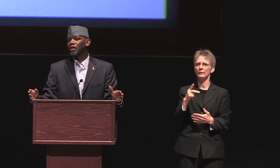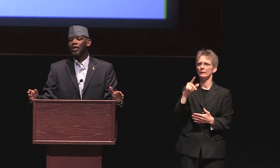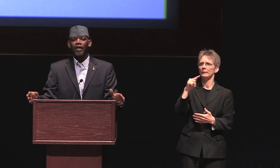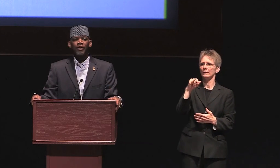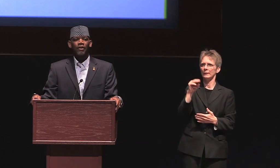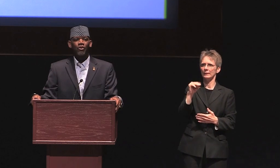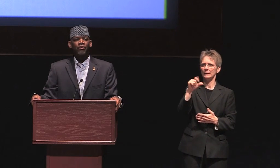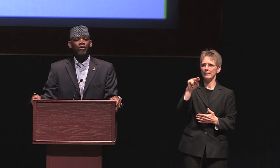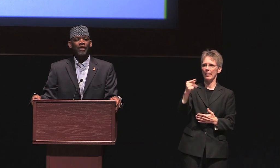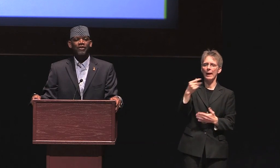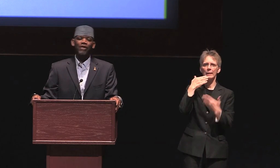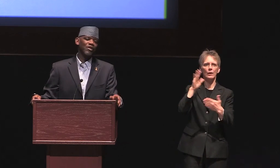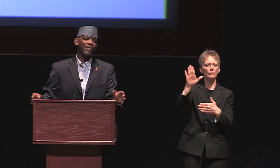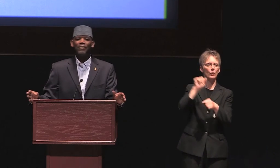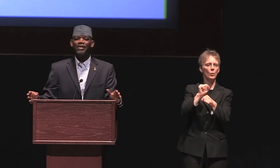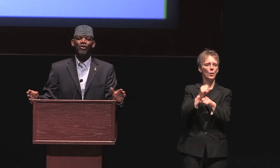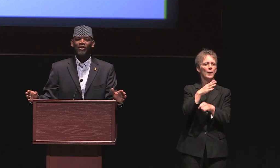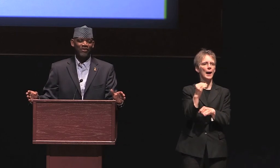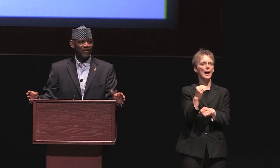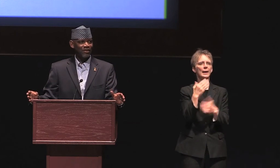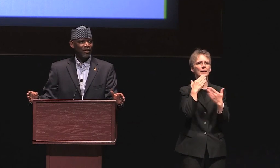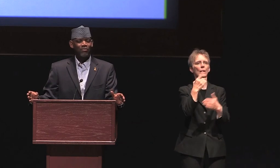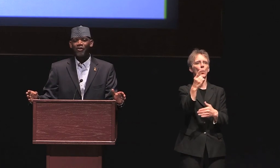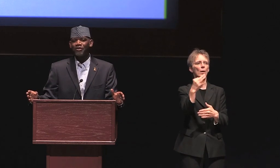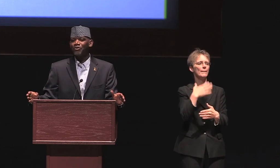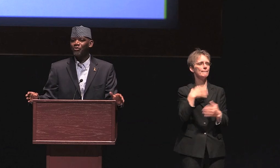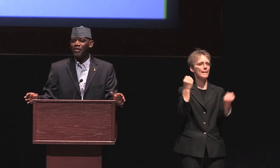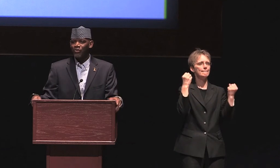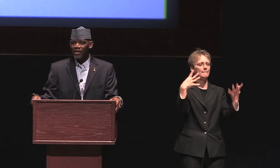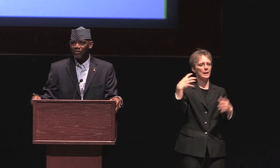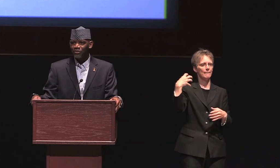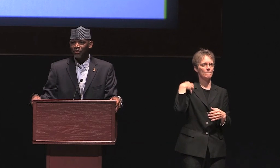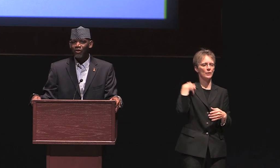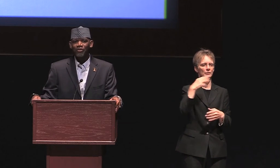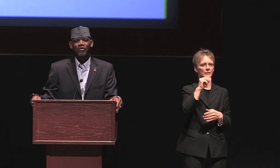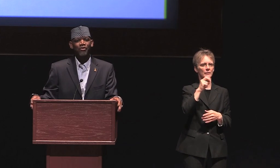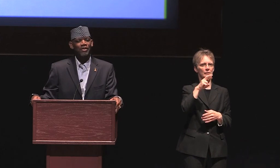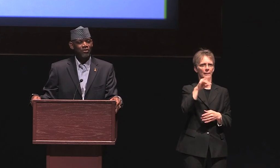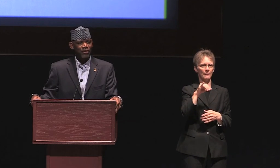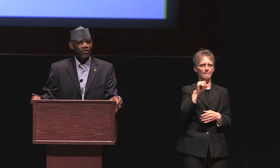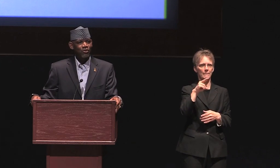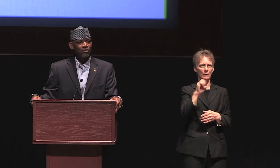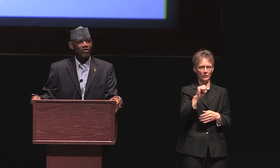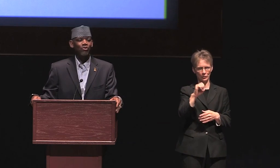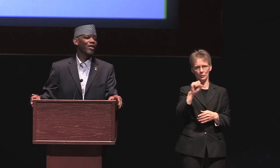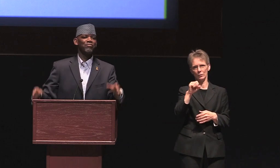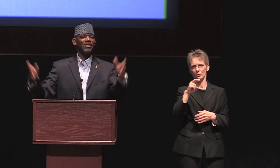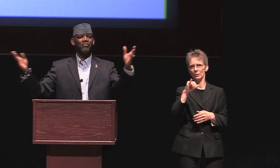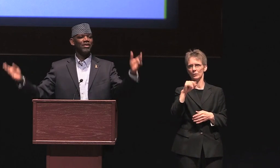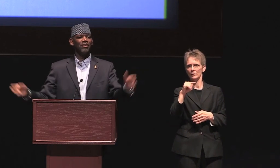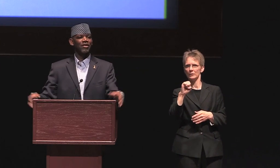work. And also would like to thank one of my many bosses, Mary Sue Sweeney Price, who's the director of a great museum, the Newark Museum,